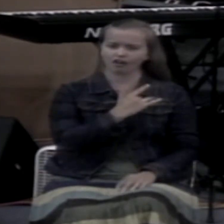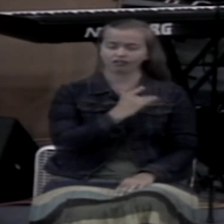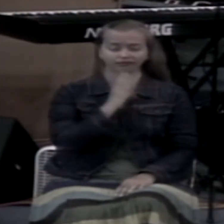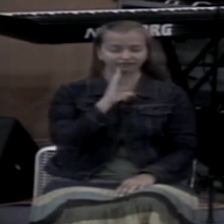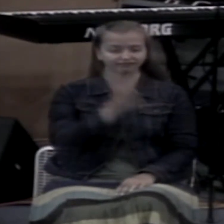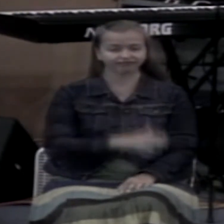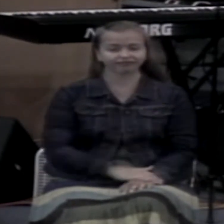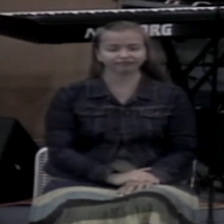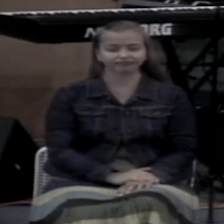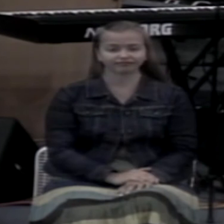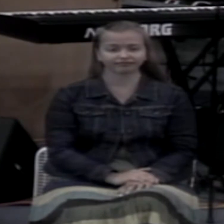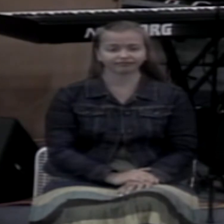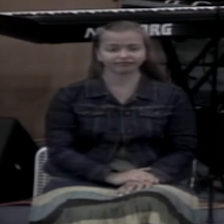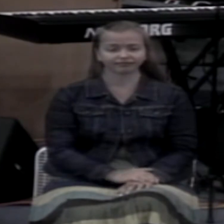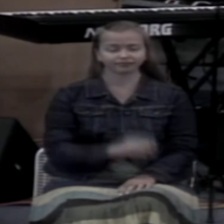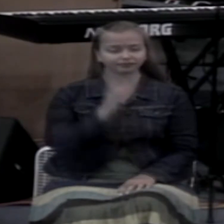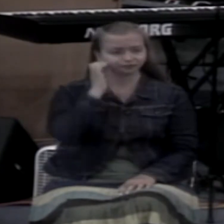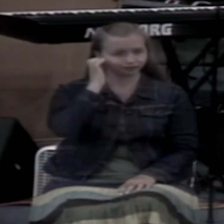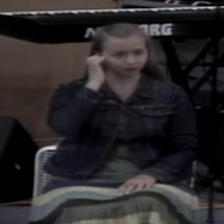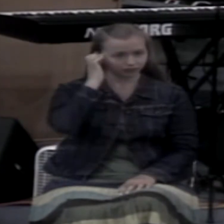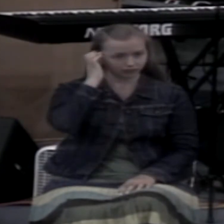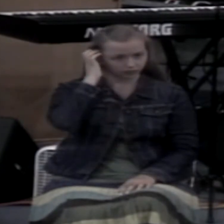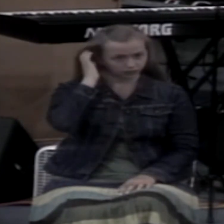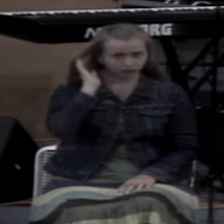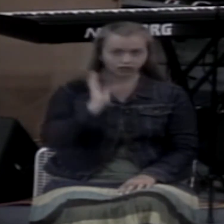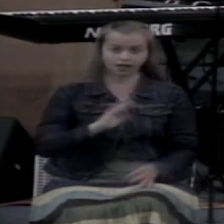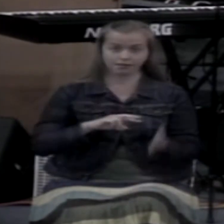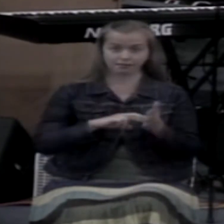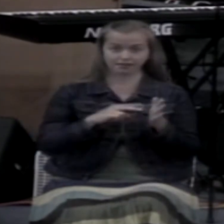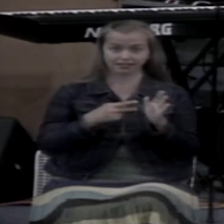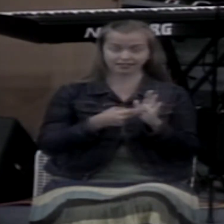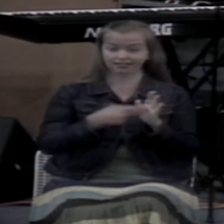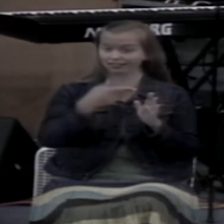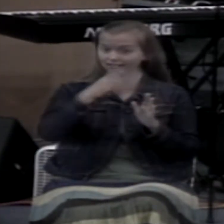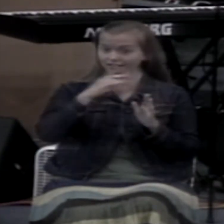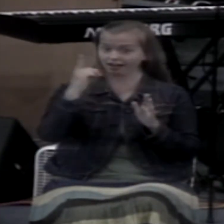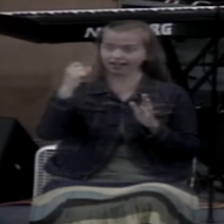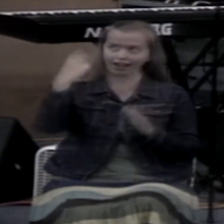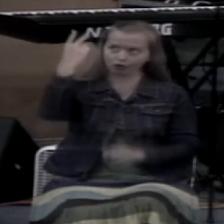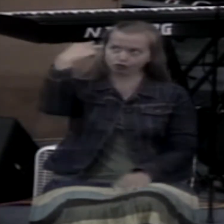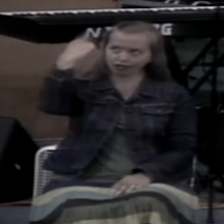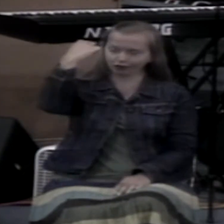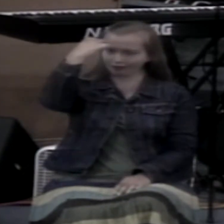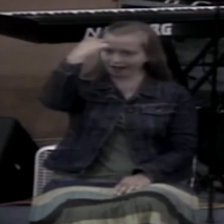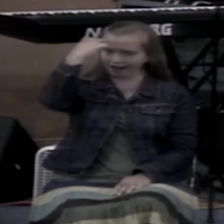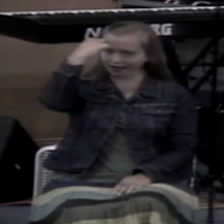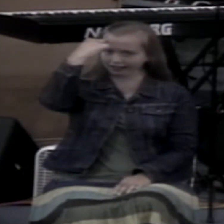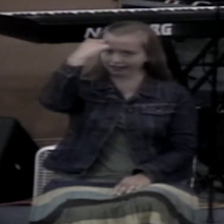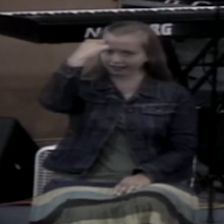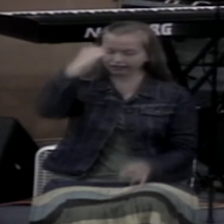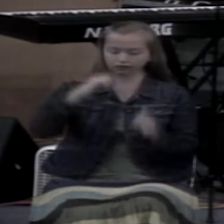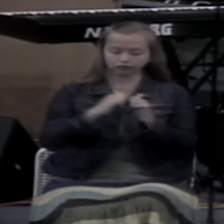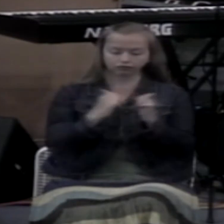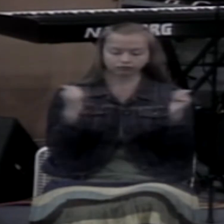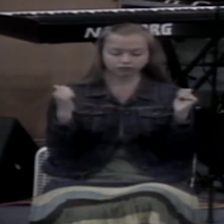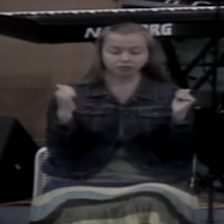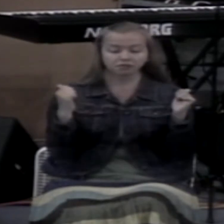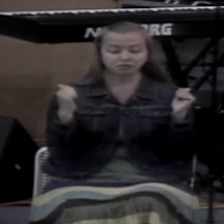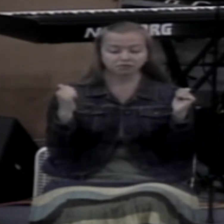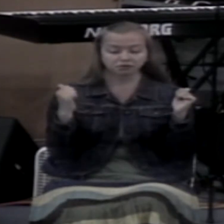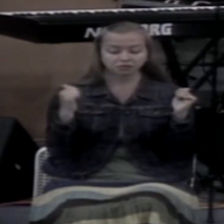So God can not only read your mind, but he has the ability to